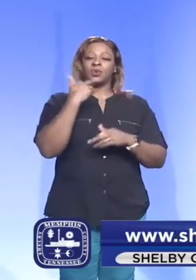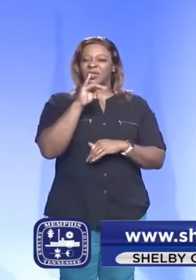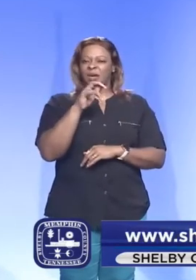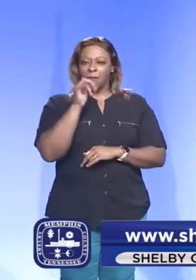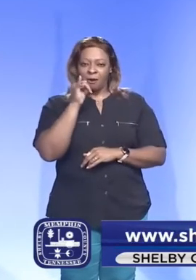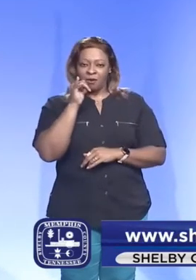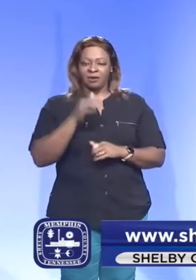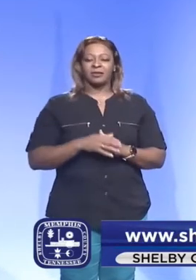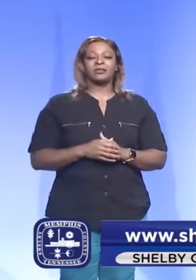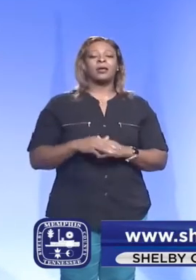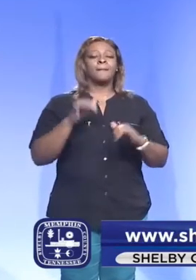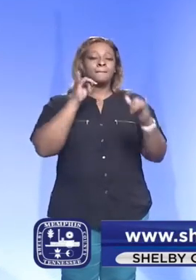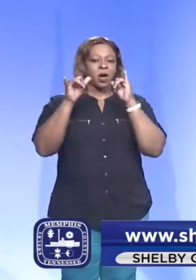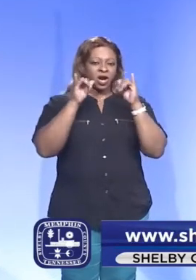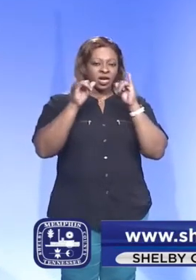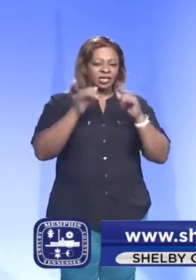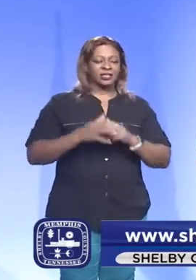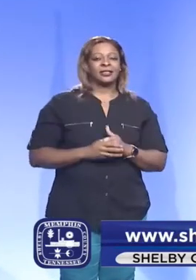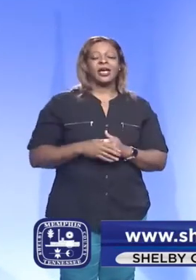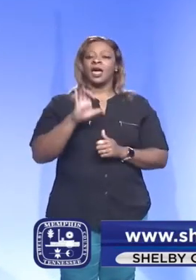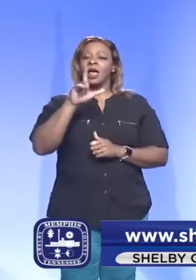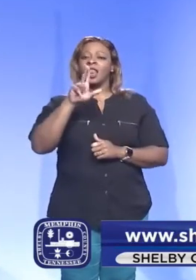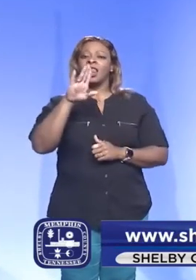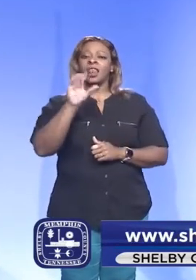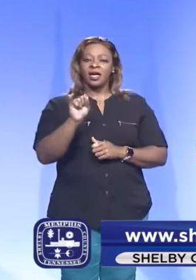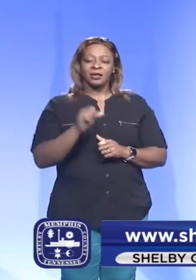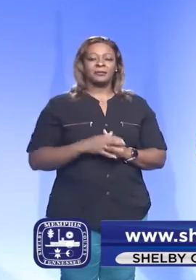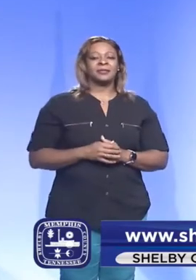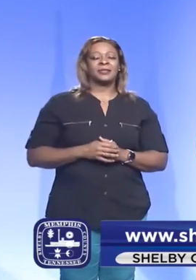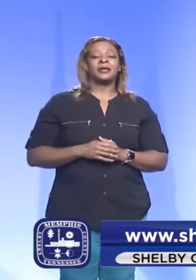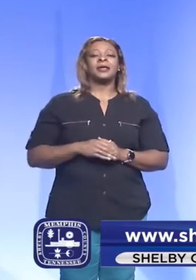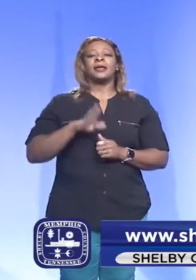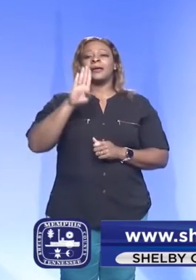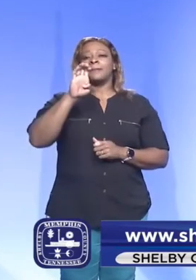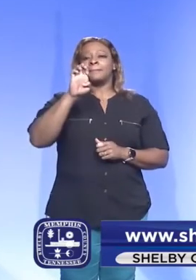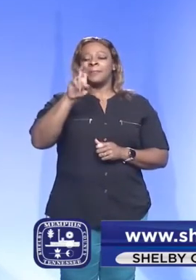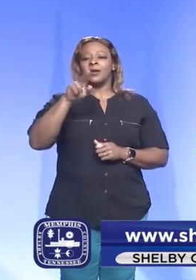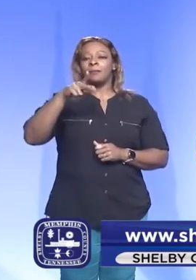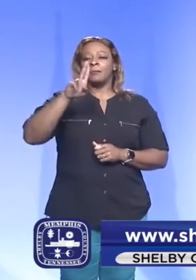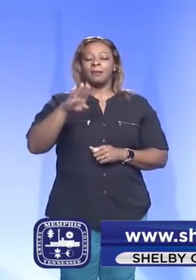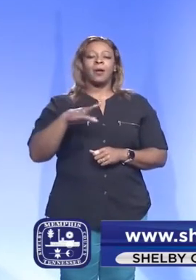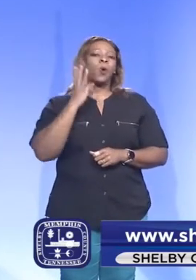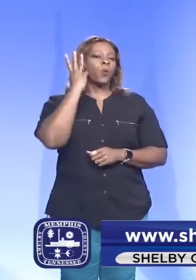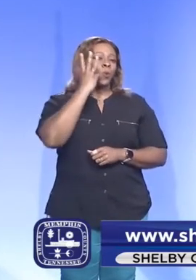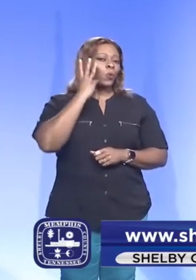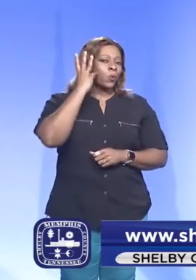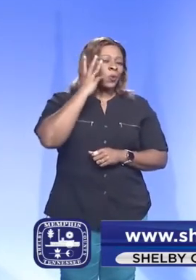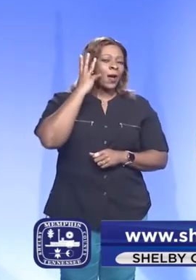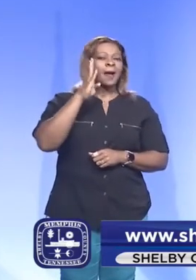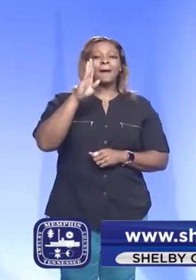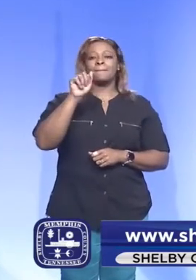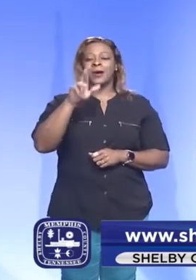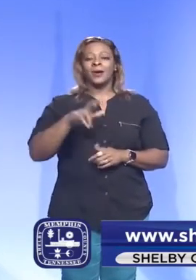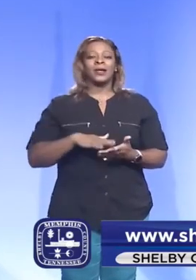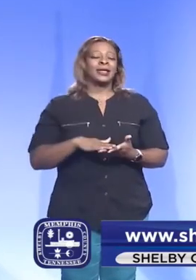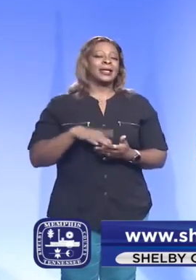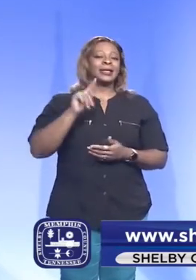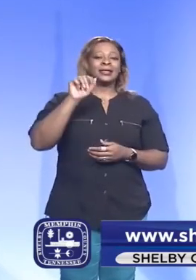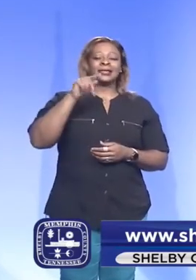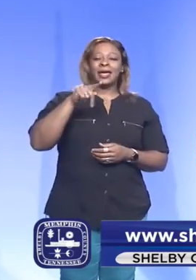restaurants, bars, clubs, beer pubs, wine bars, tap